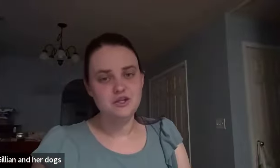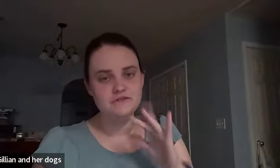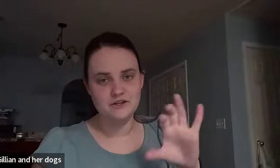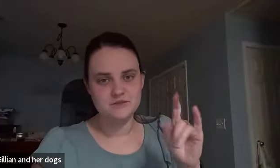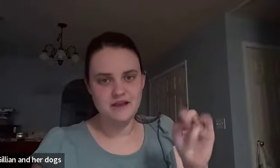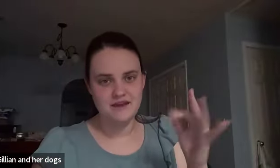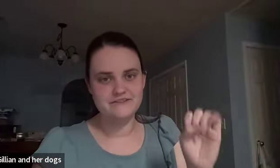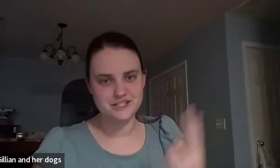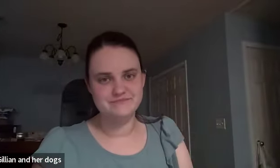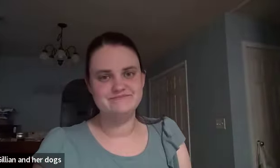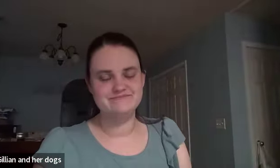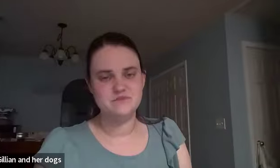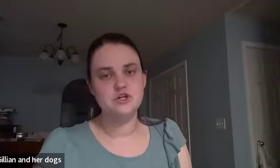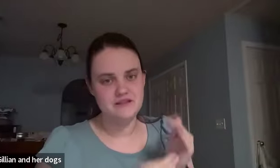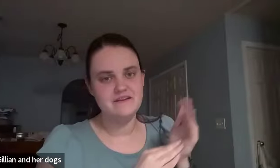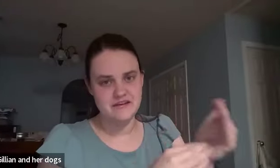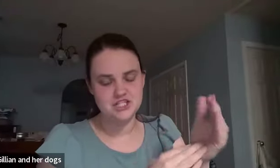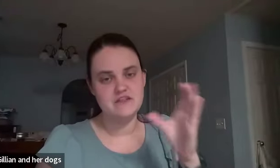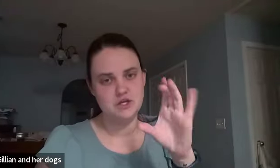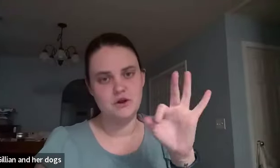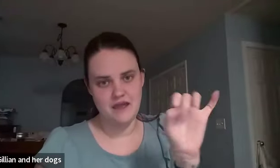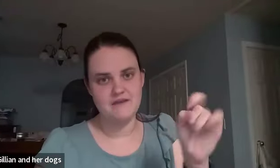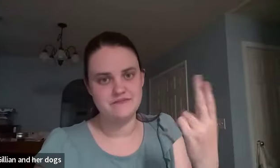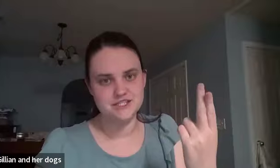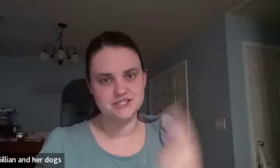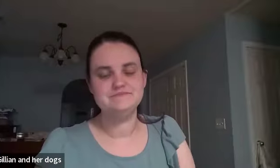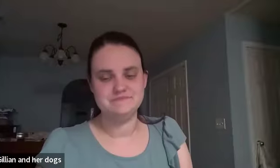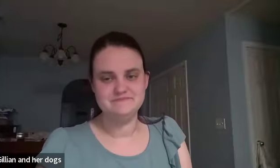You would finger spell catfish. Or you'd be like fish and then you would go catfish.